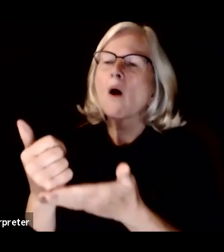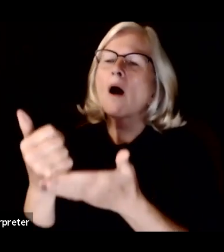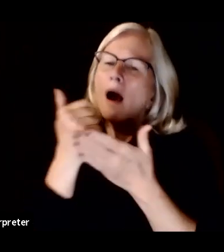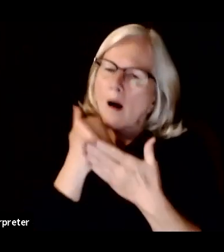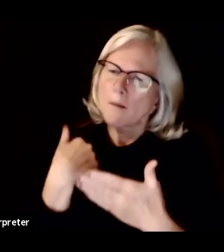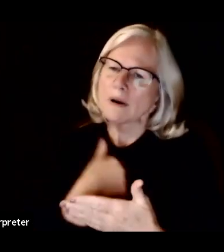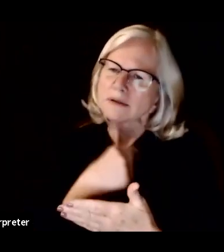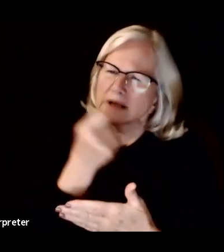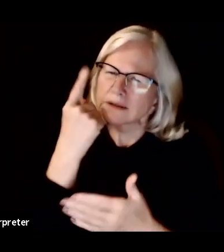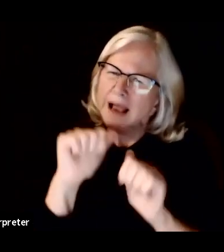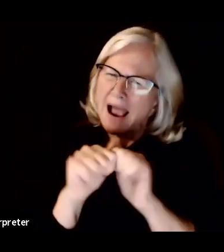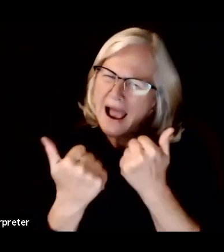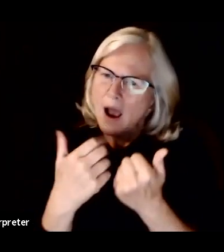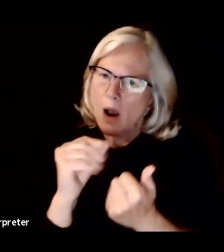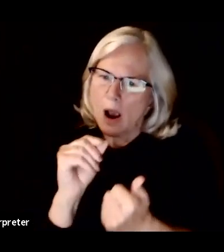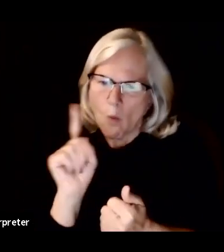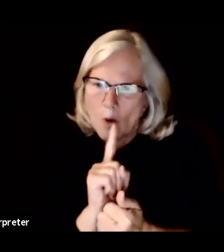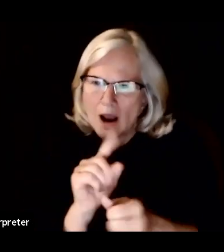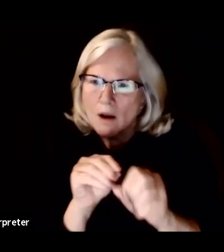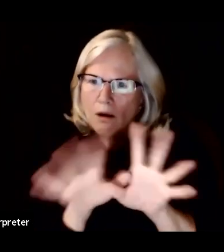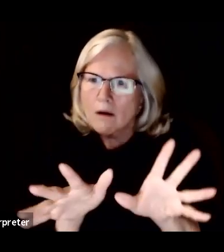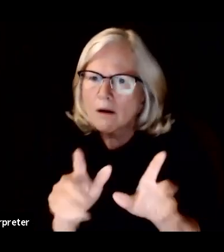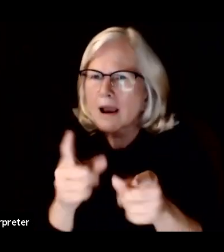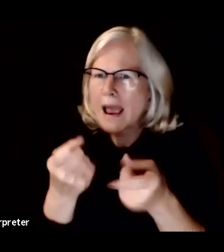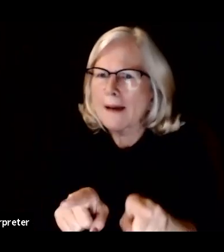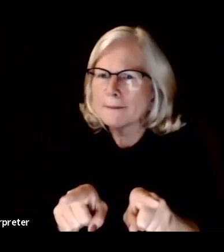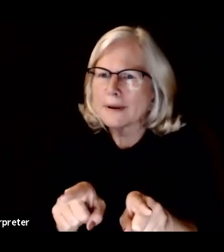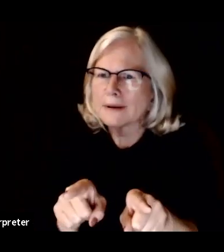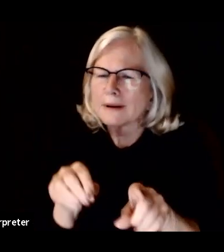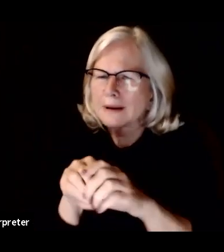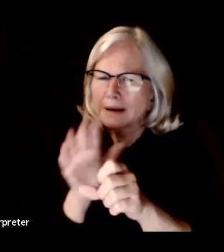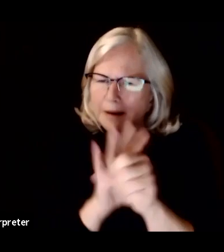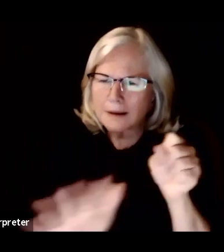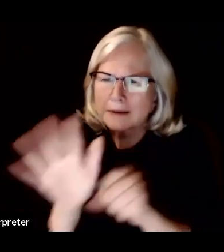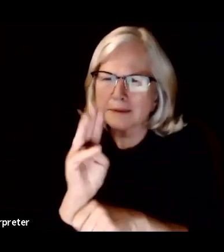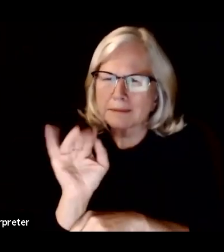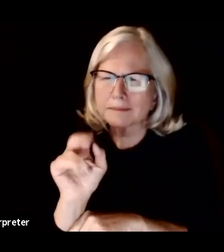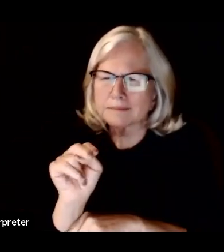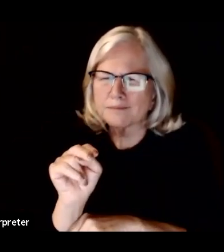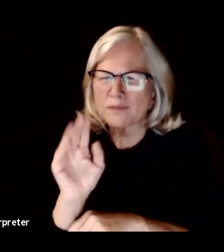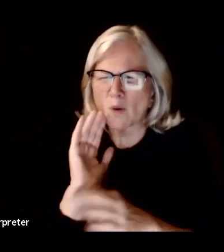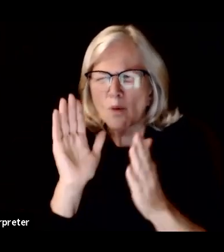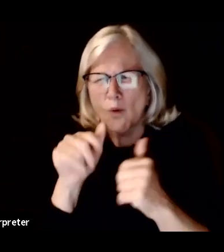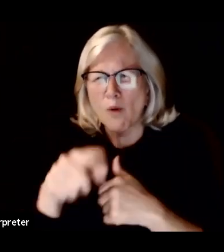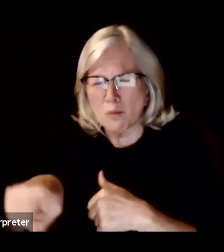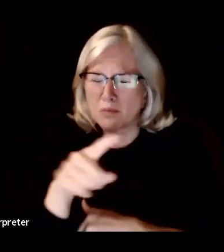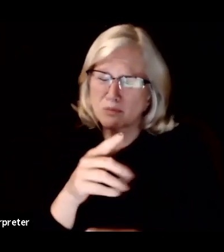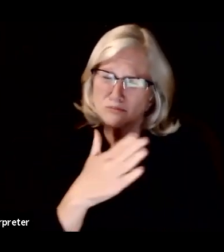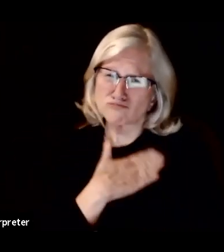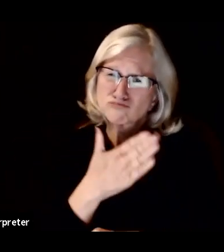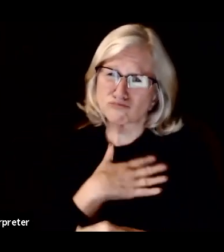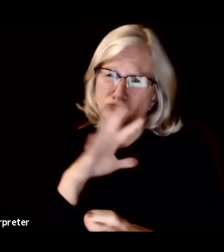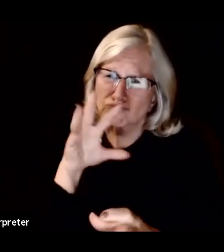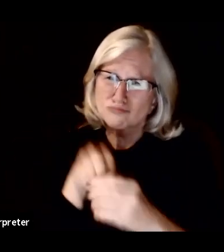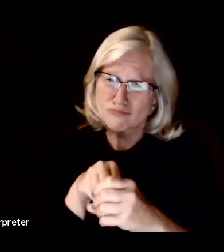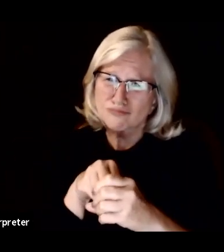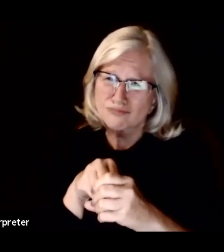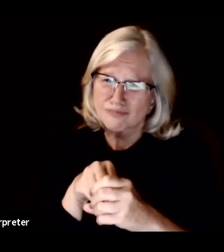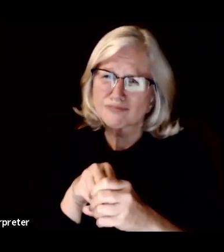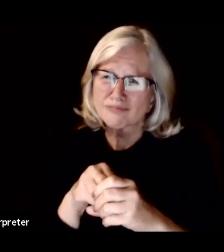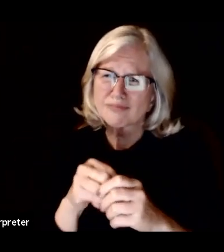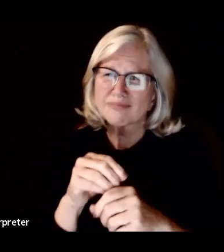really hope that people will participate if these teams knock on their door. By participating,